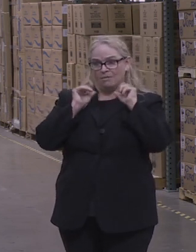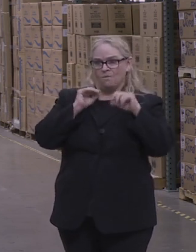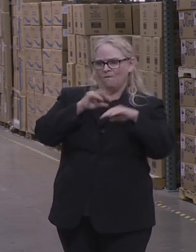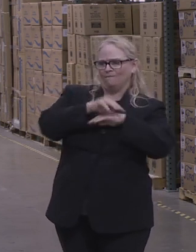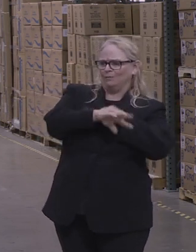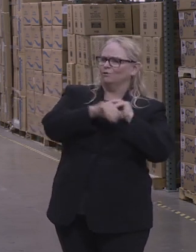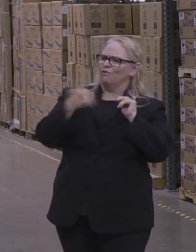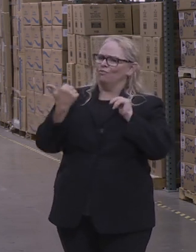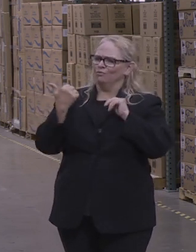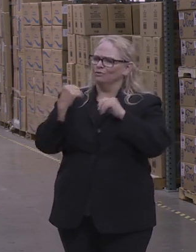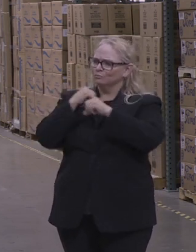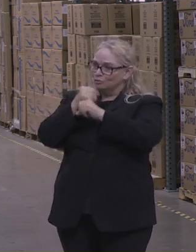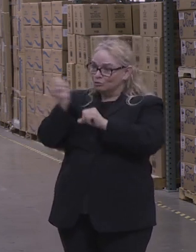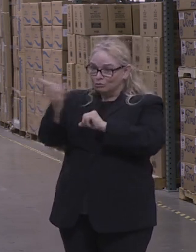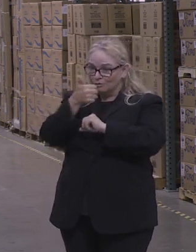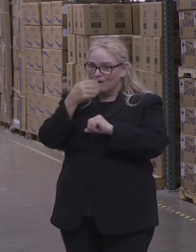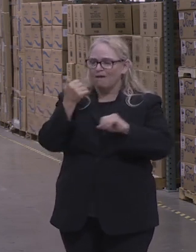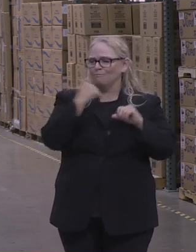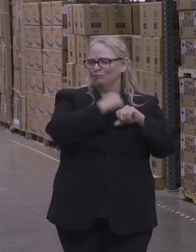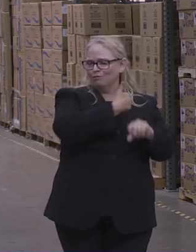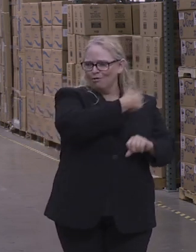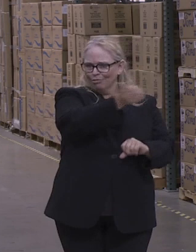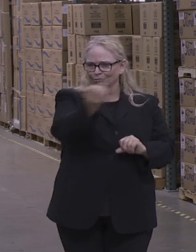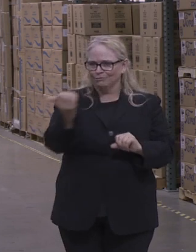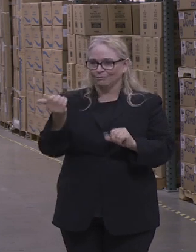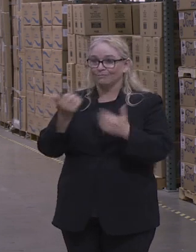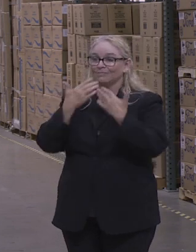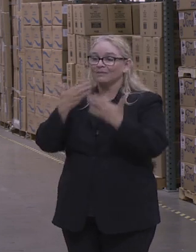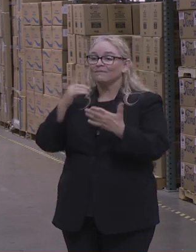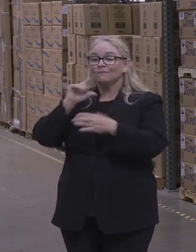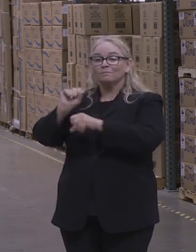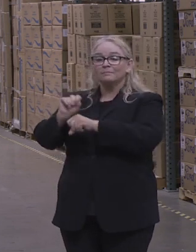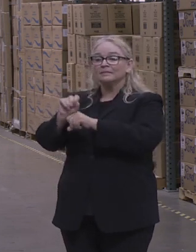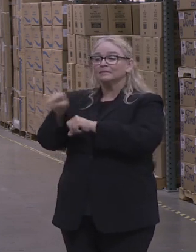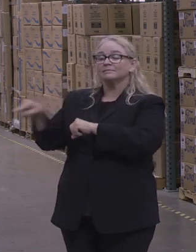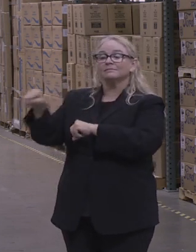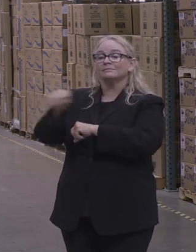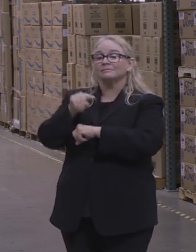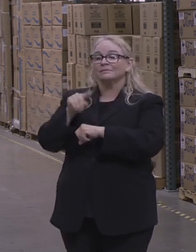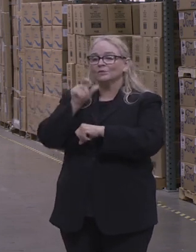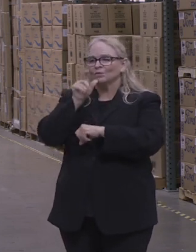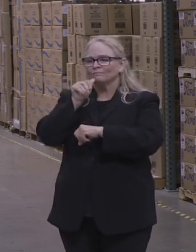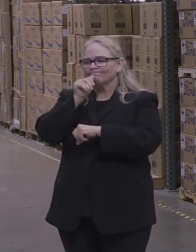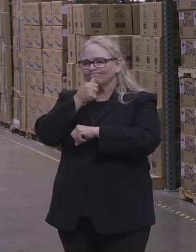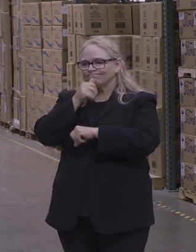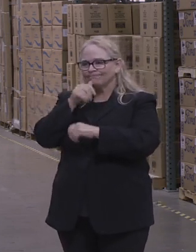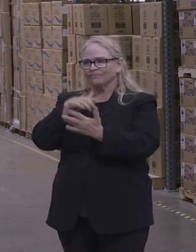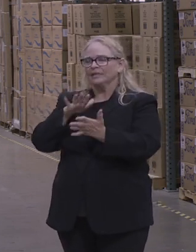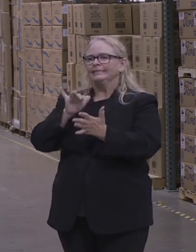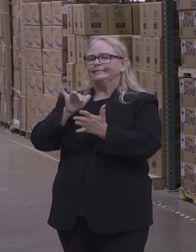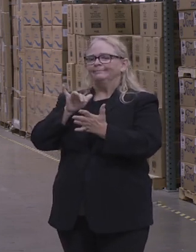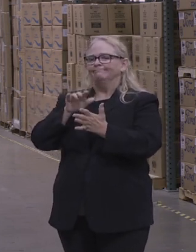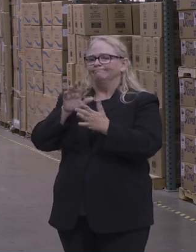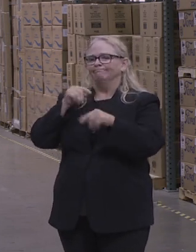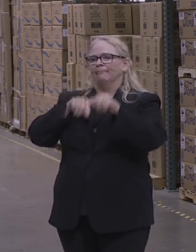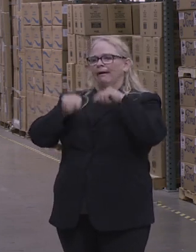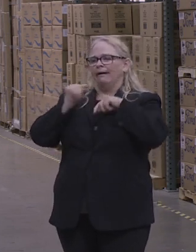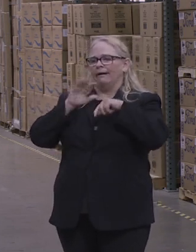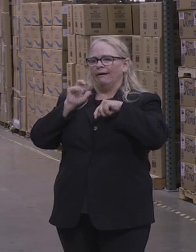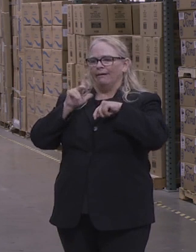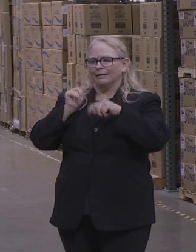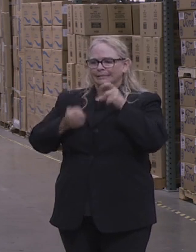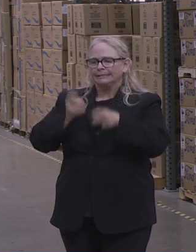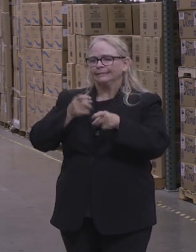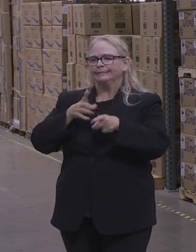want to thank to all the businesses out there that are operating under deeply constrained and challenging environments with all the